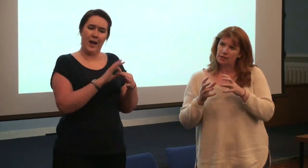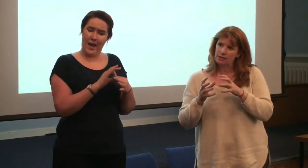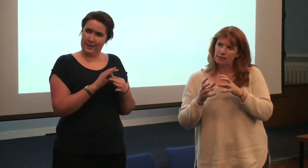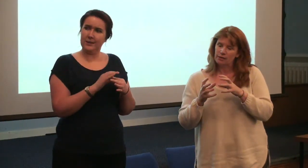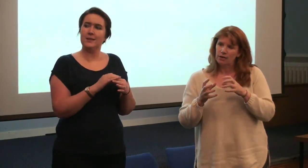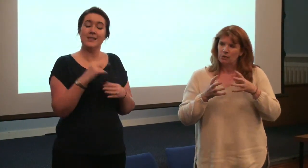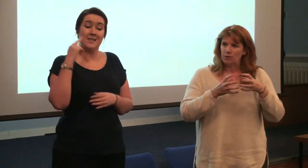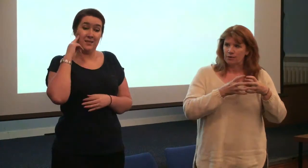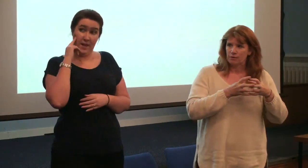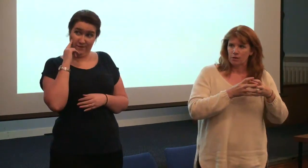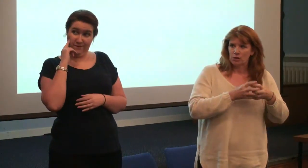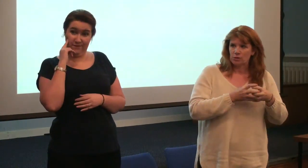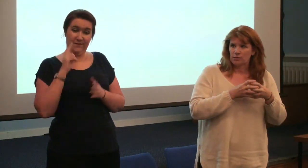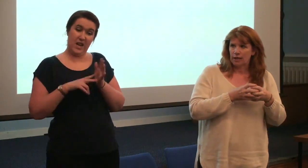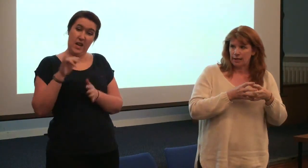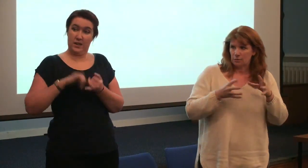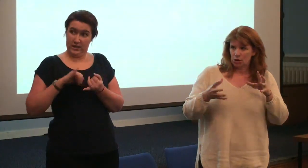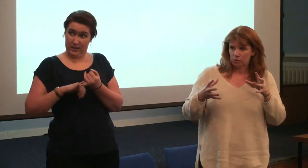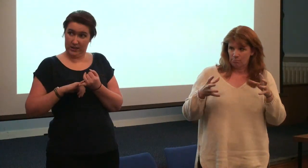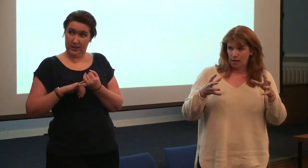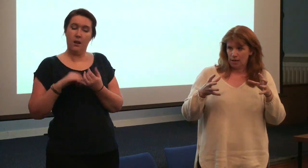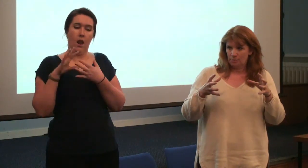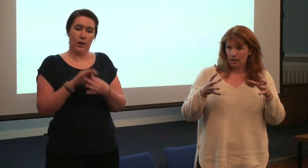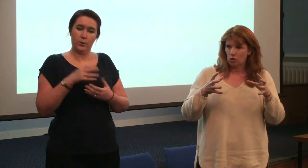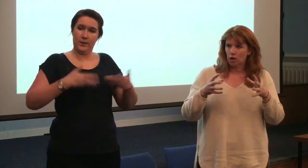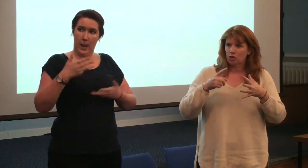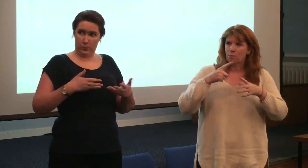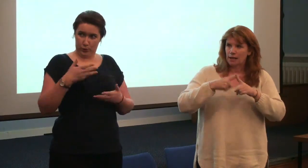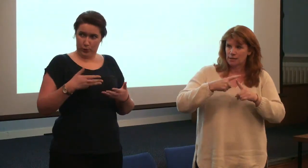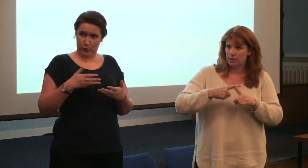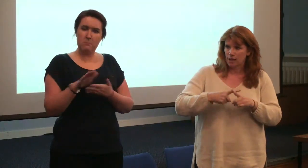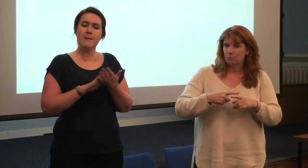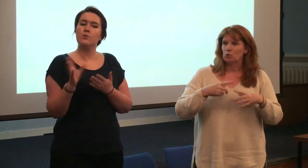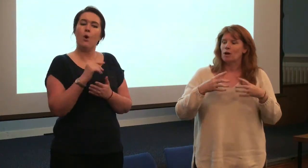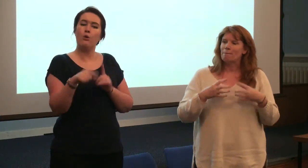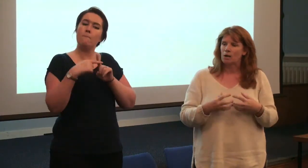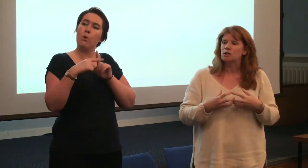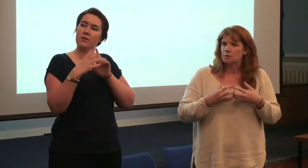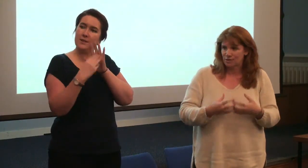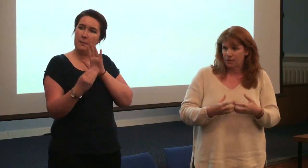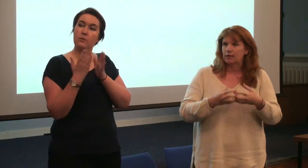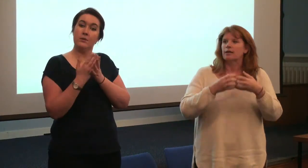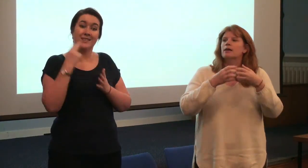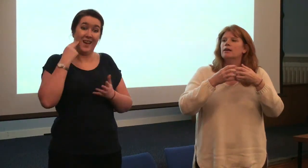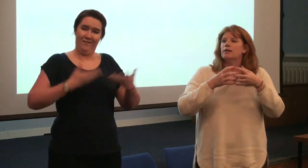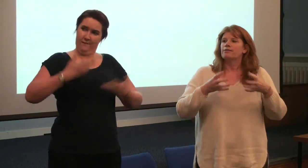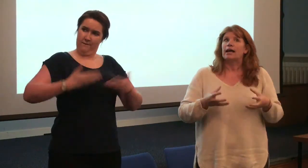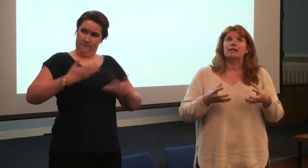deafness with the use of sign language. And so all of your positive examples were about specifically the fact that